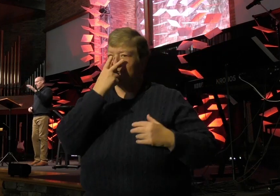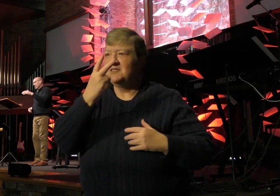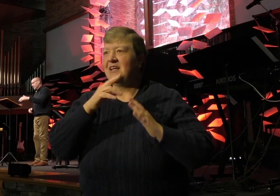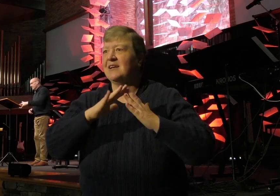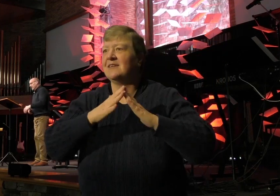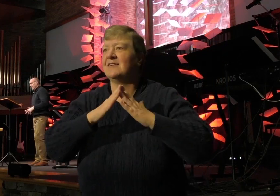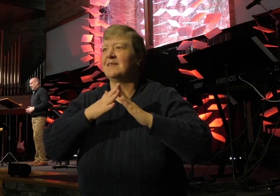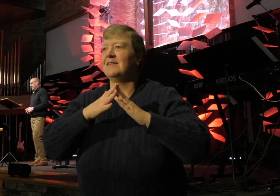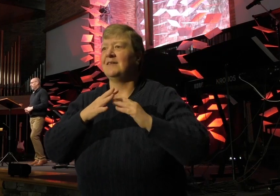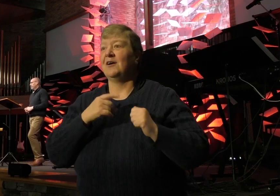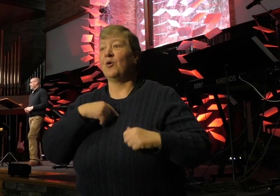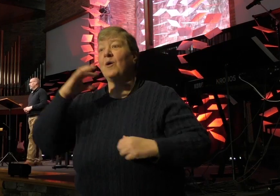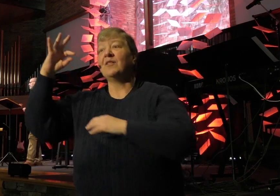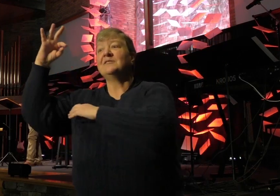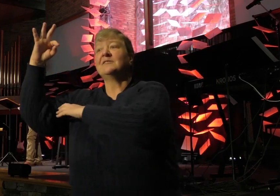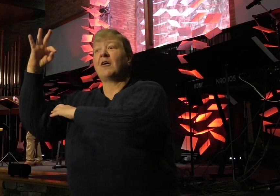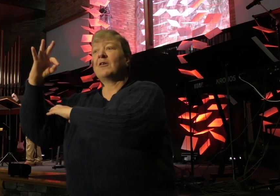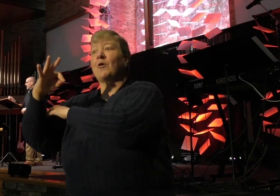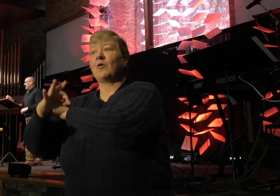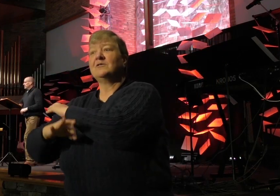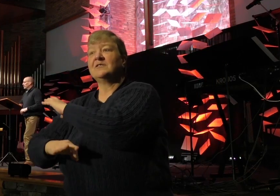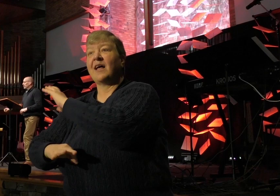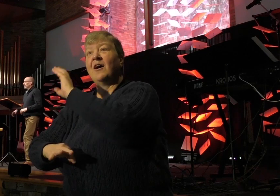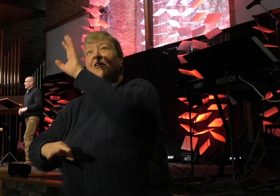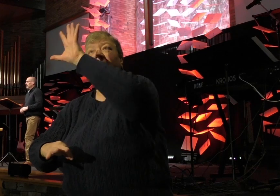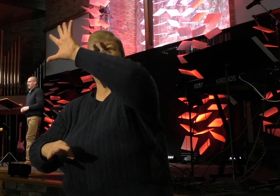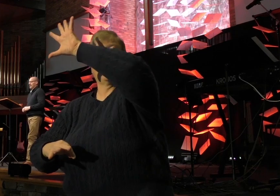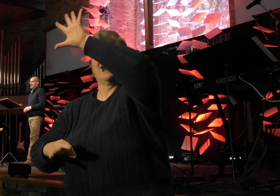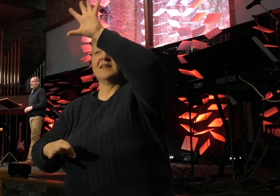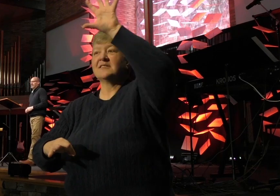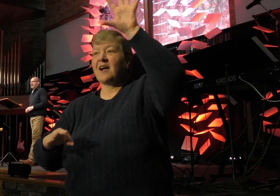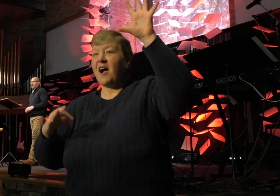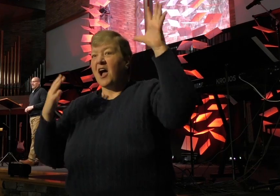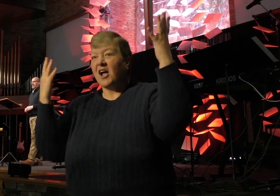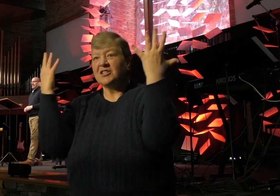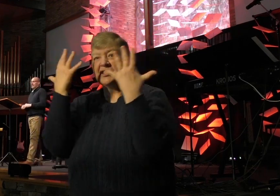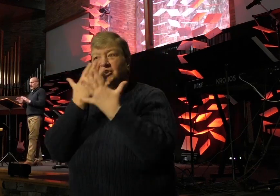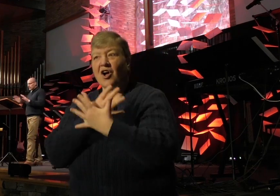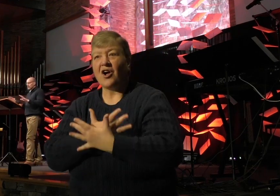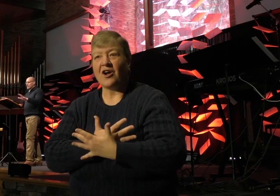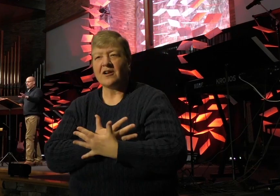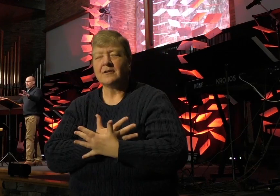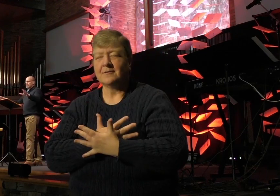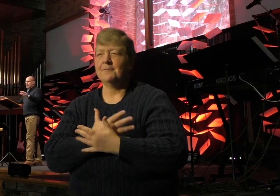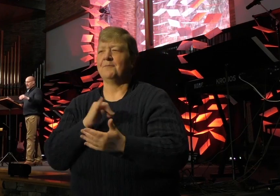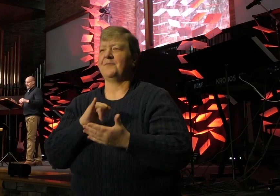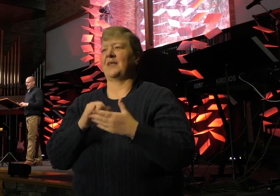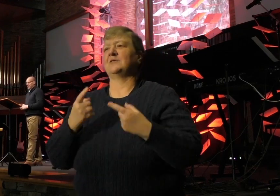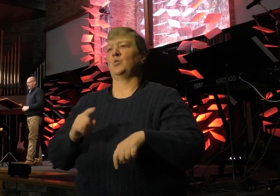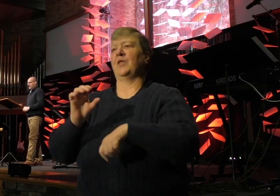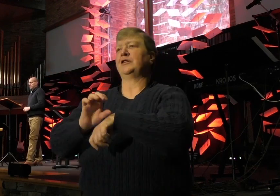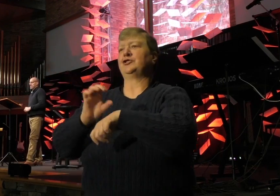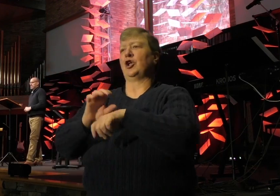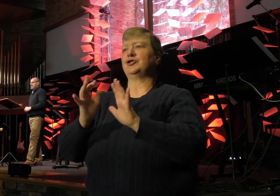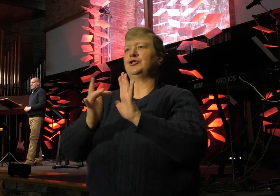when the sun goes down and the skies go dark, that's when the church